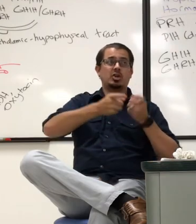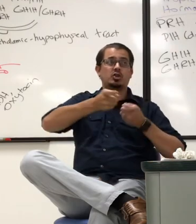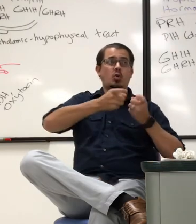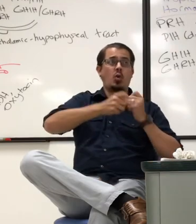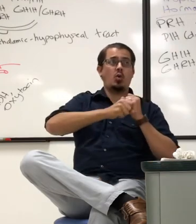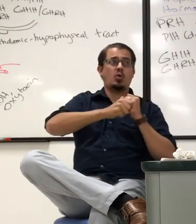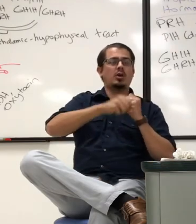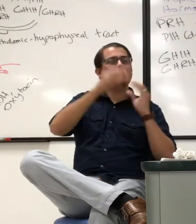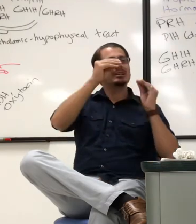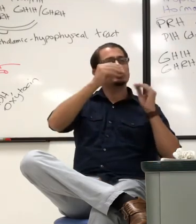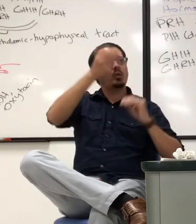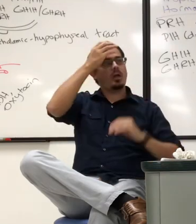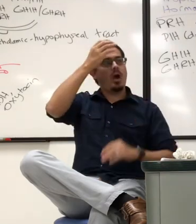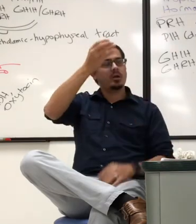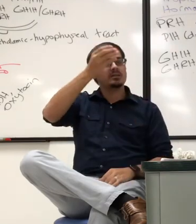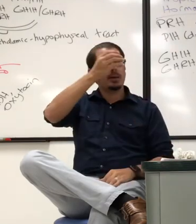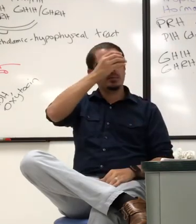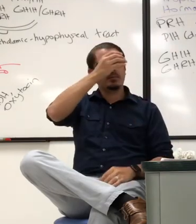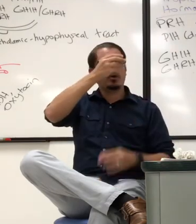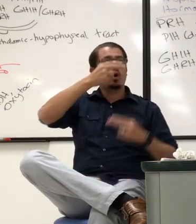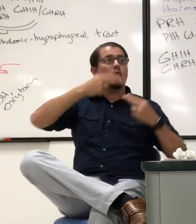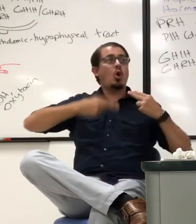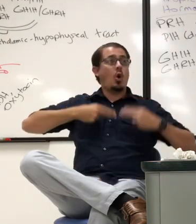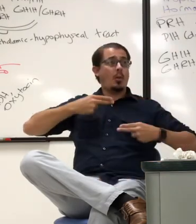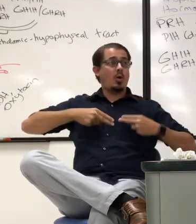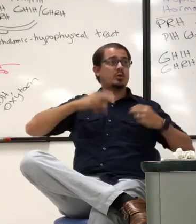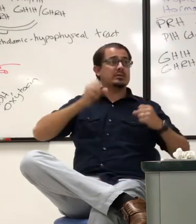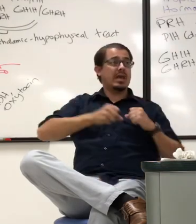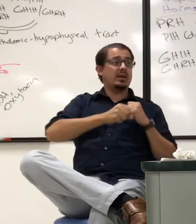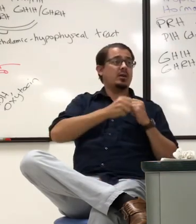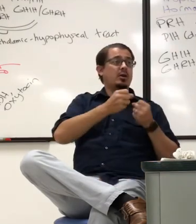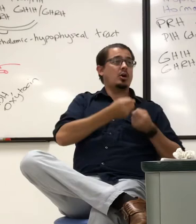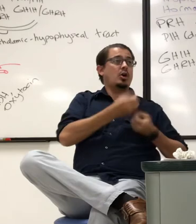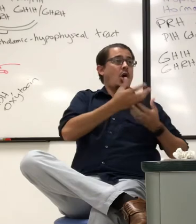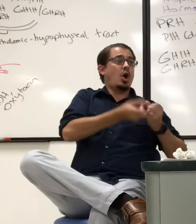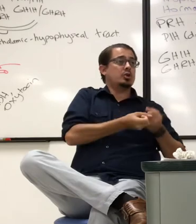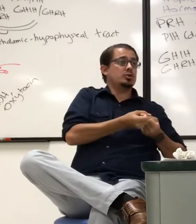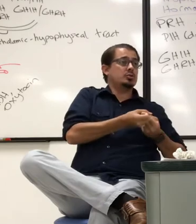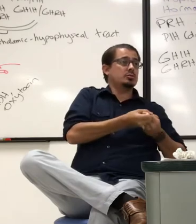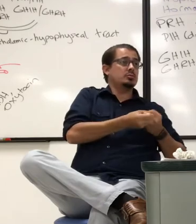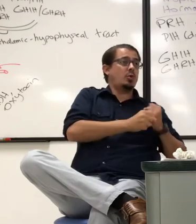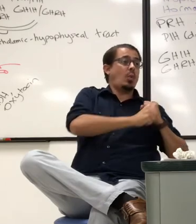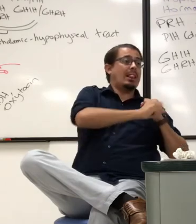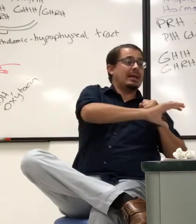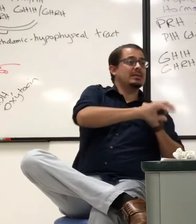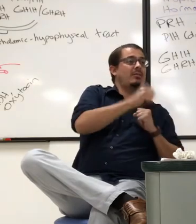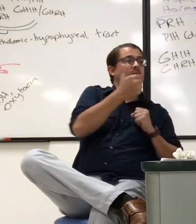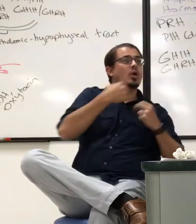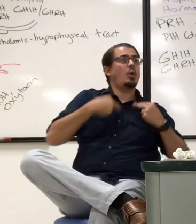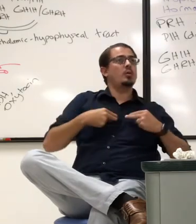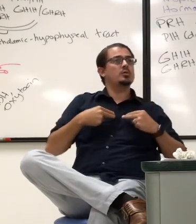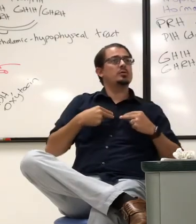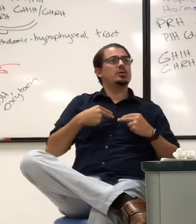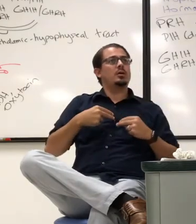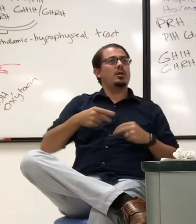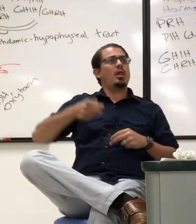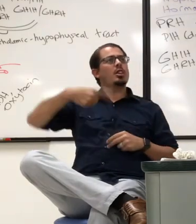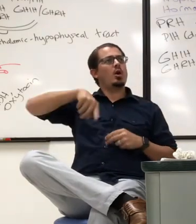teaching you the concept that hormones can release other hormones. And do those hormones go by the three